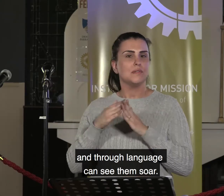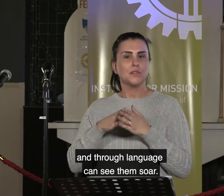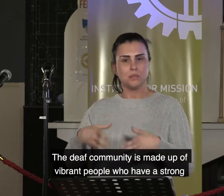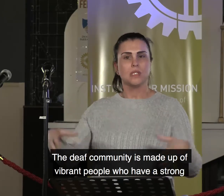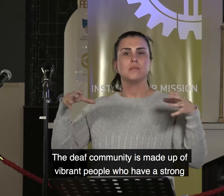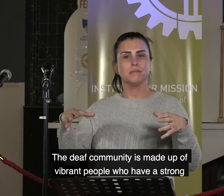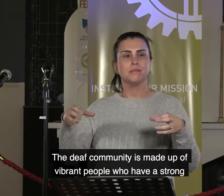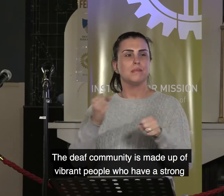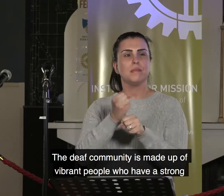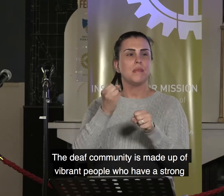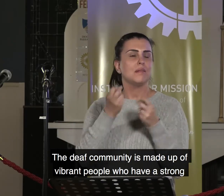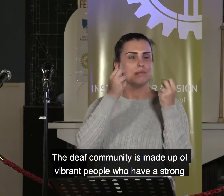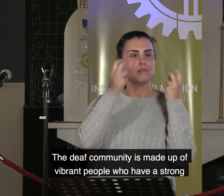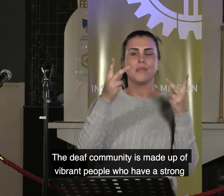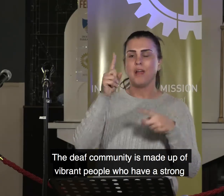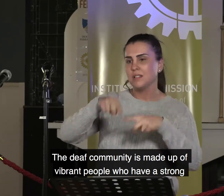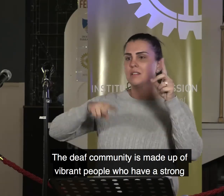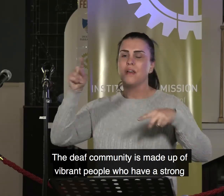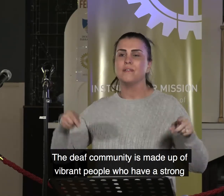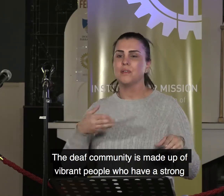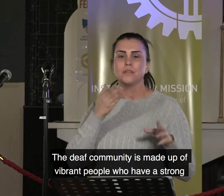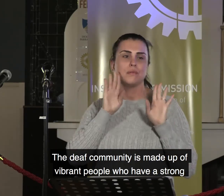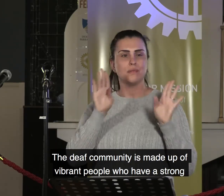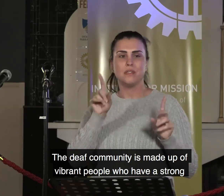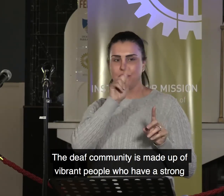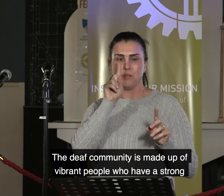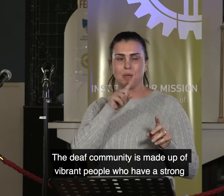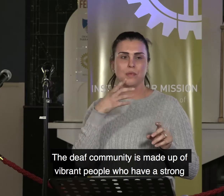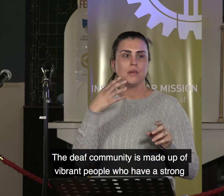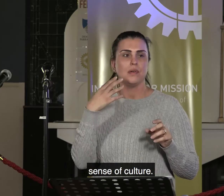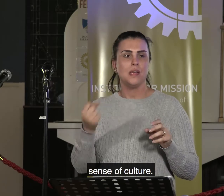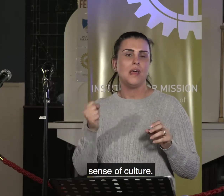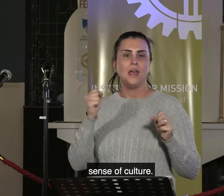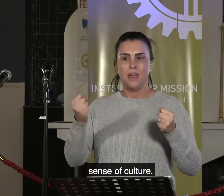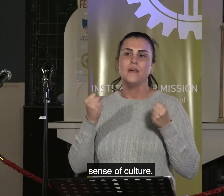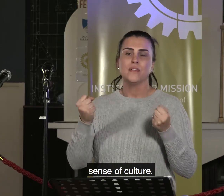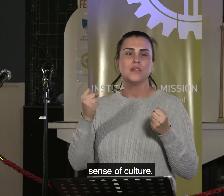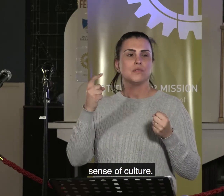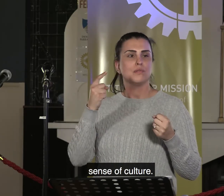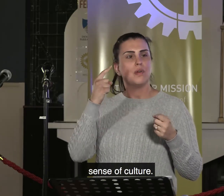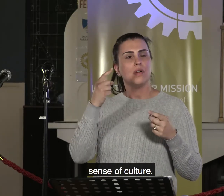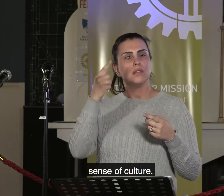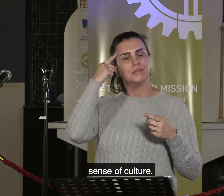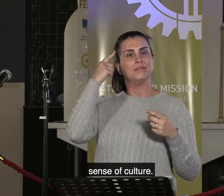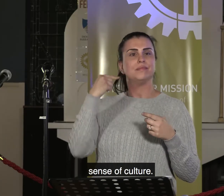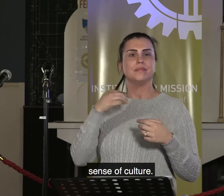The deaf community is made up of vibrant people who have a strong sense of culture.